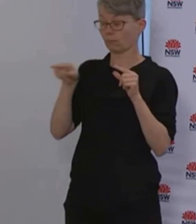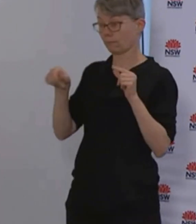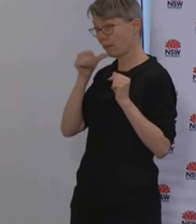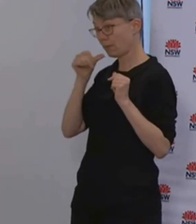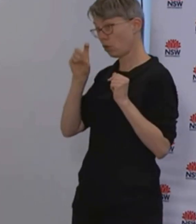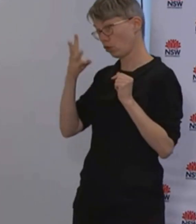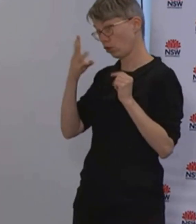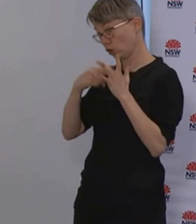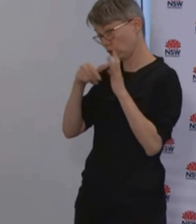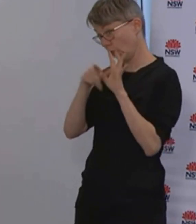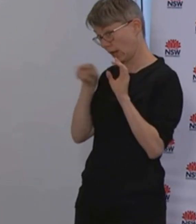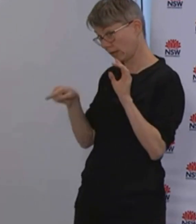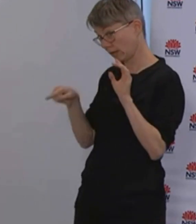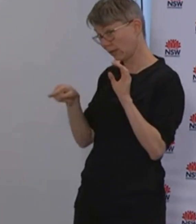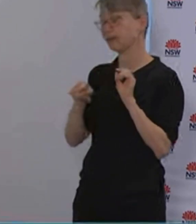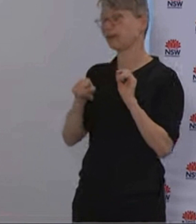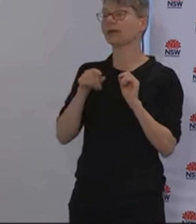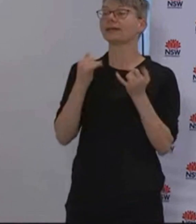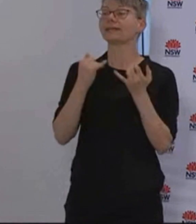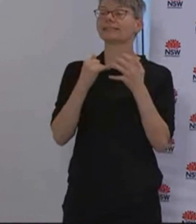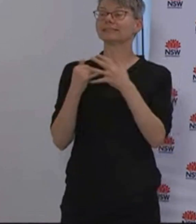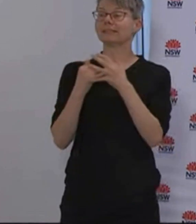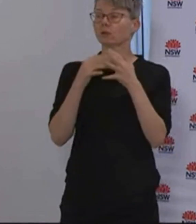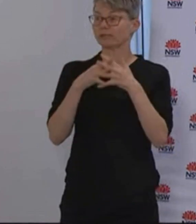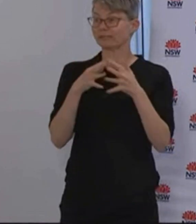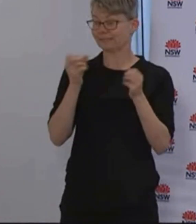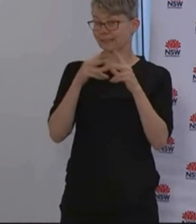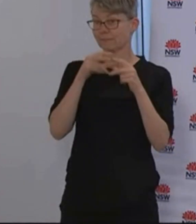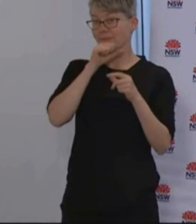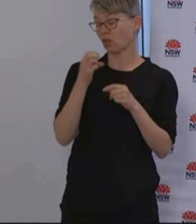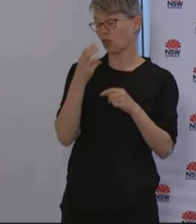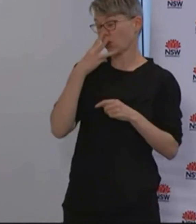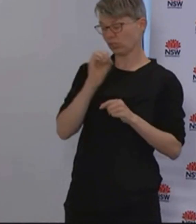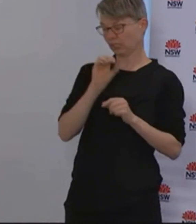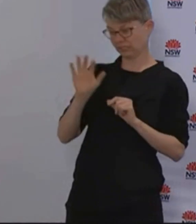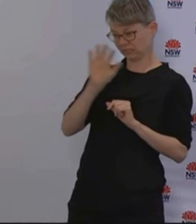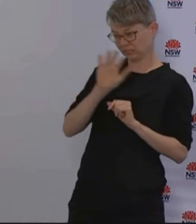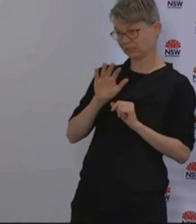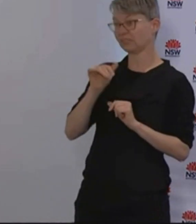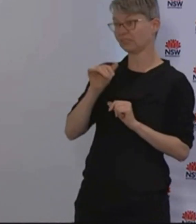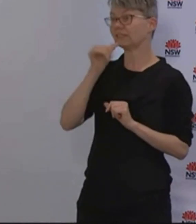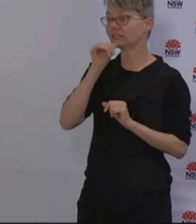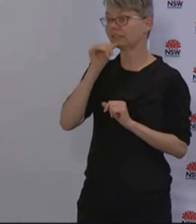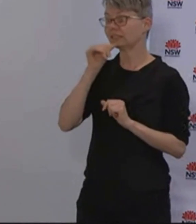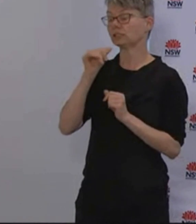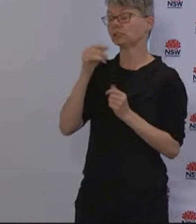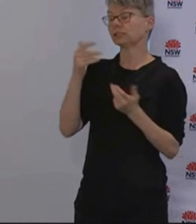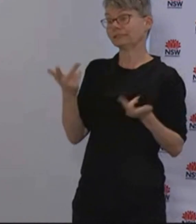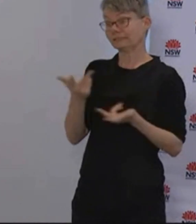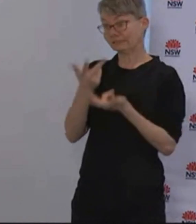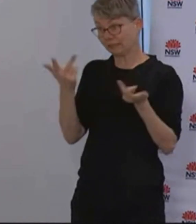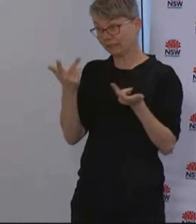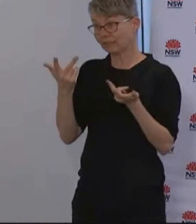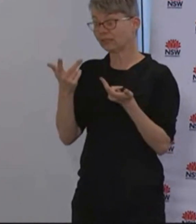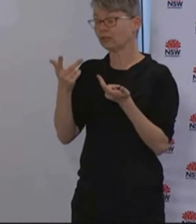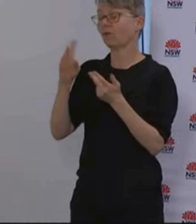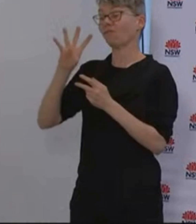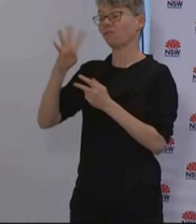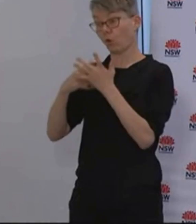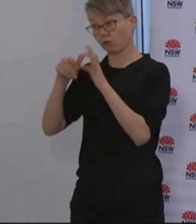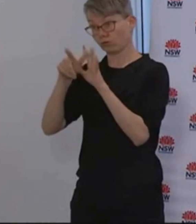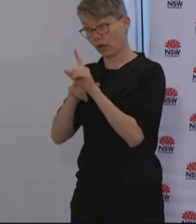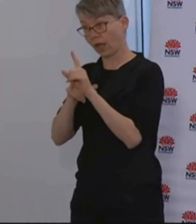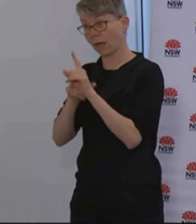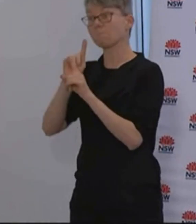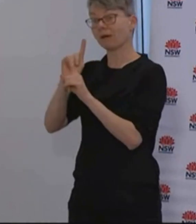of July, and a southwestern Sydney man in his 30s who had dinner at the hotel on the 4th of July but had contacts with other cases